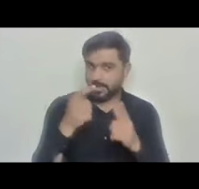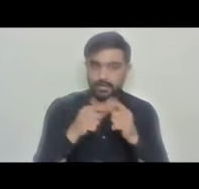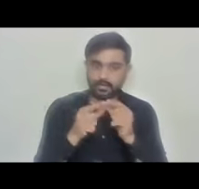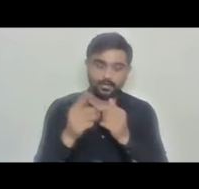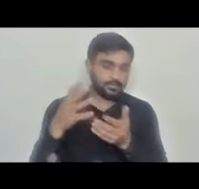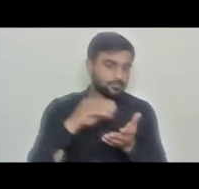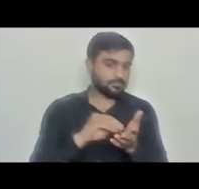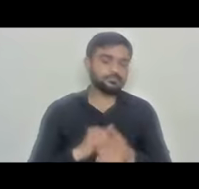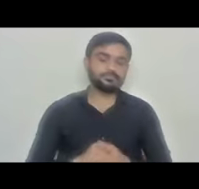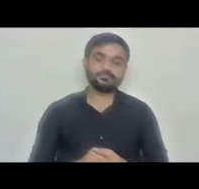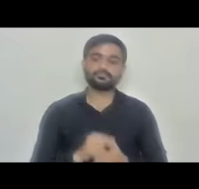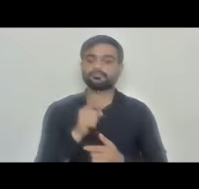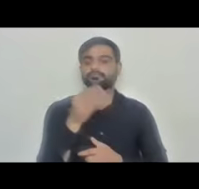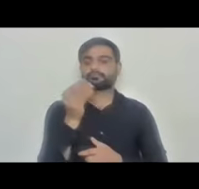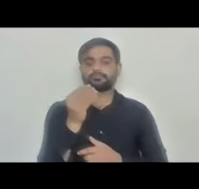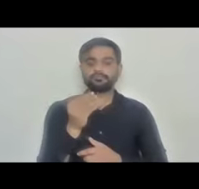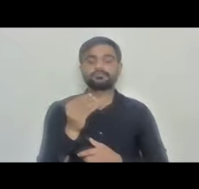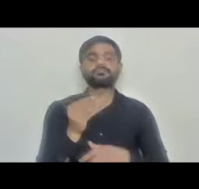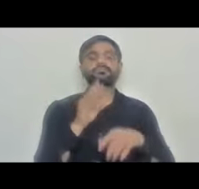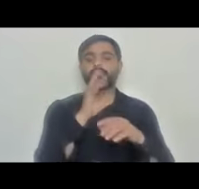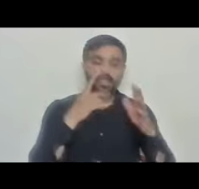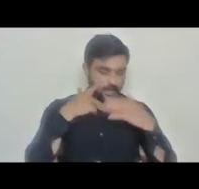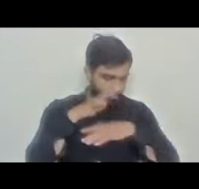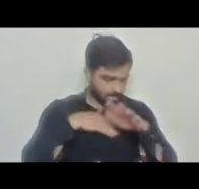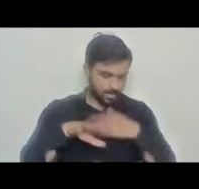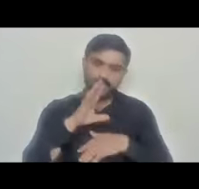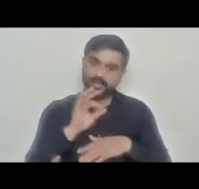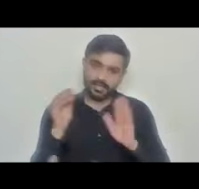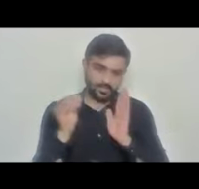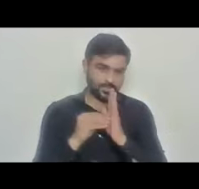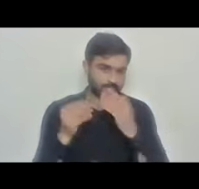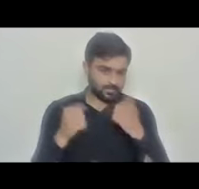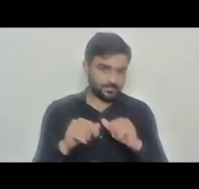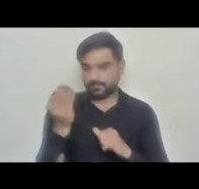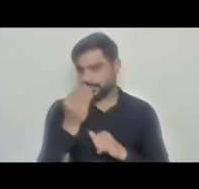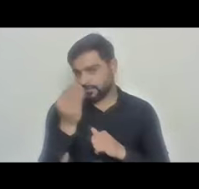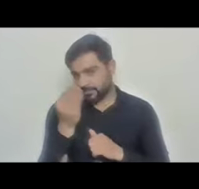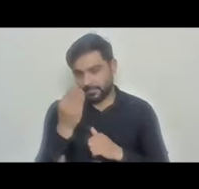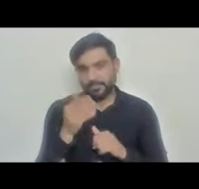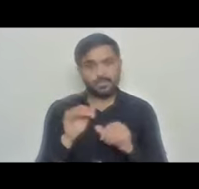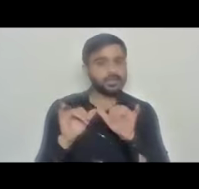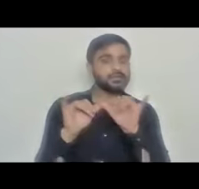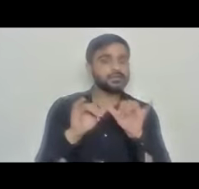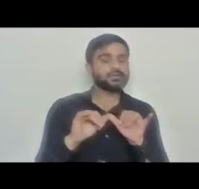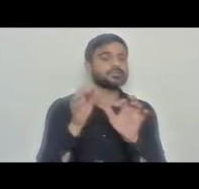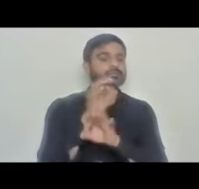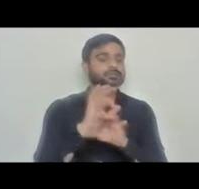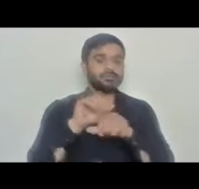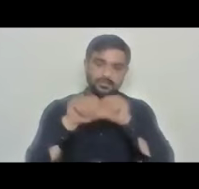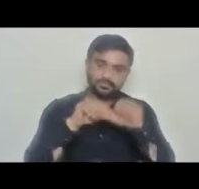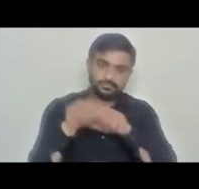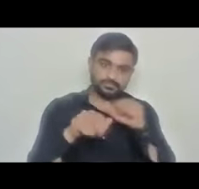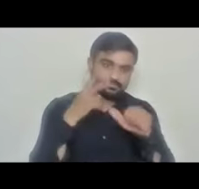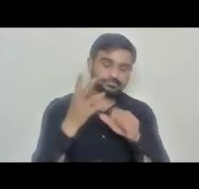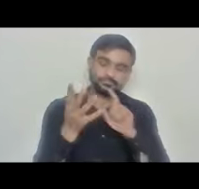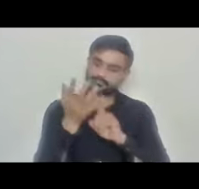collected. So there are ways to actually analyze that also. There are some set rules or procedures that you can